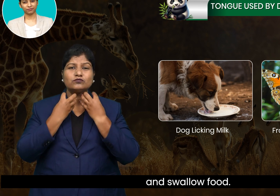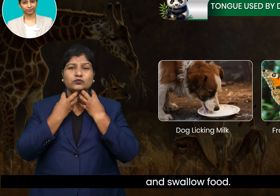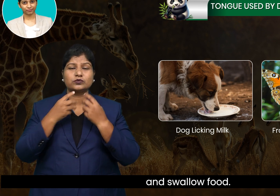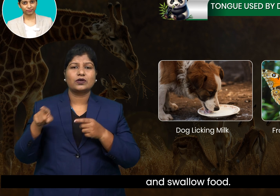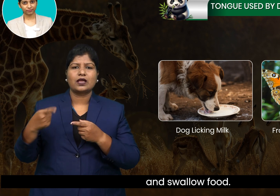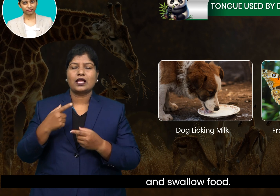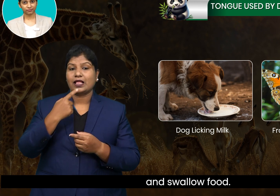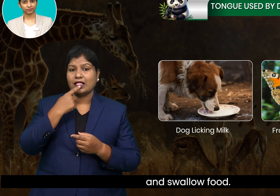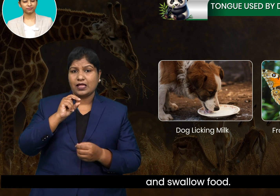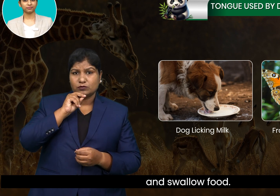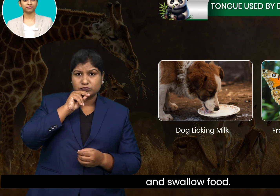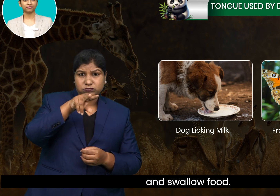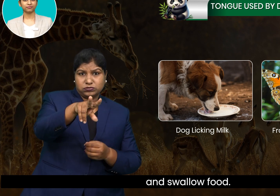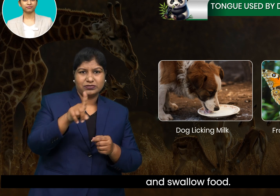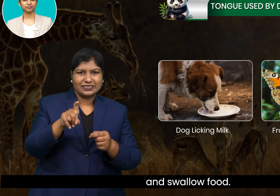food.